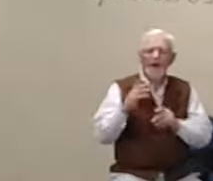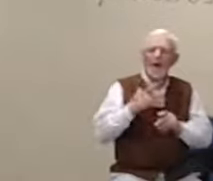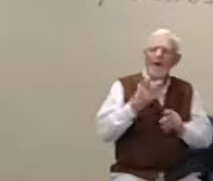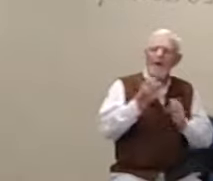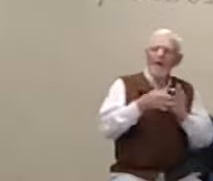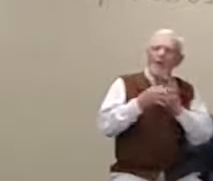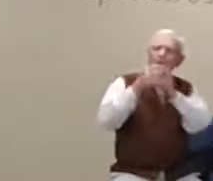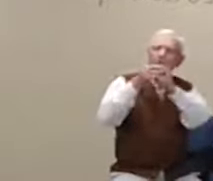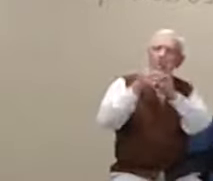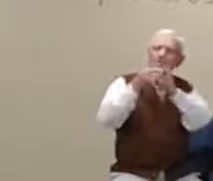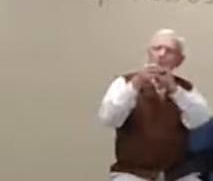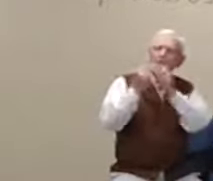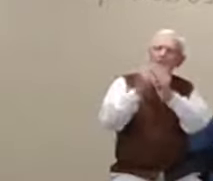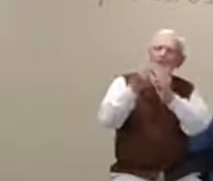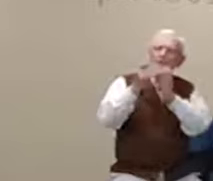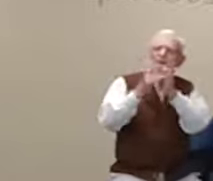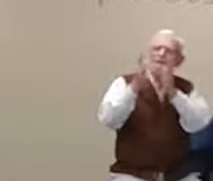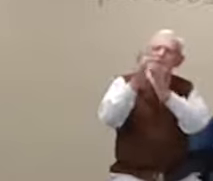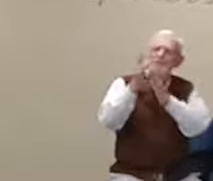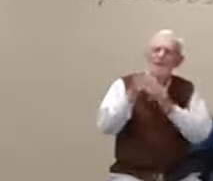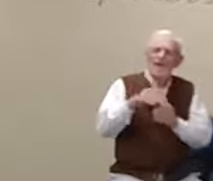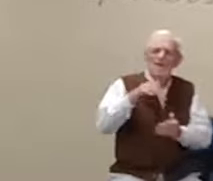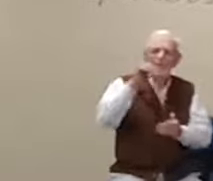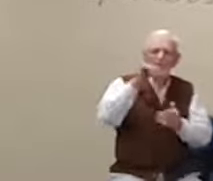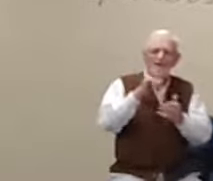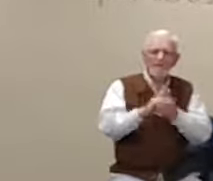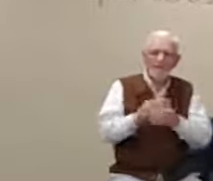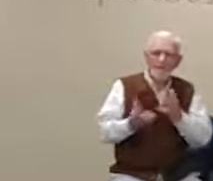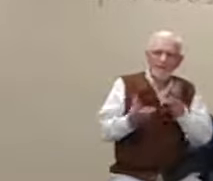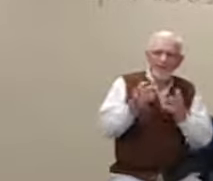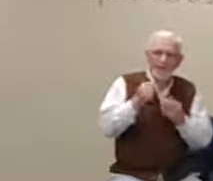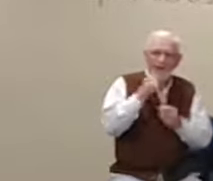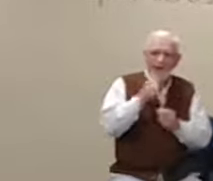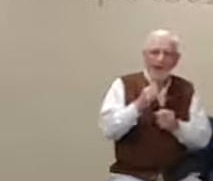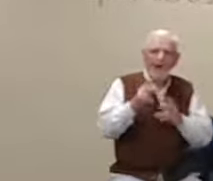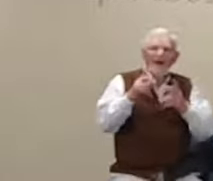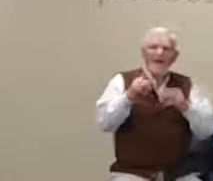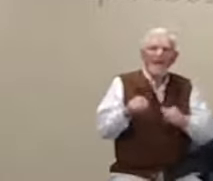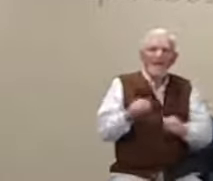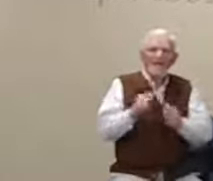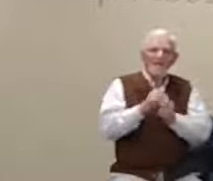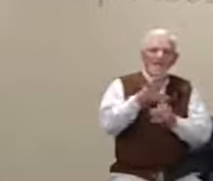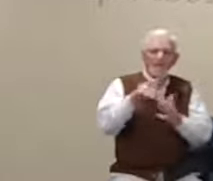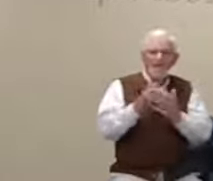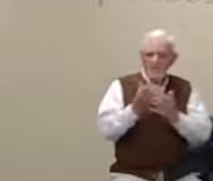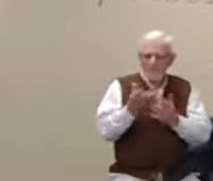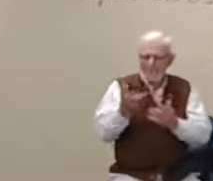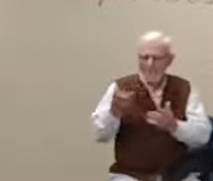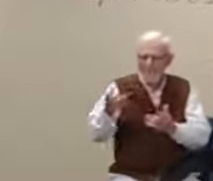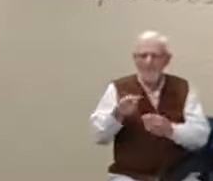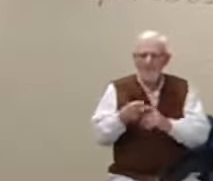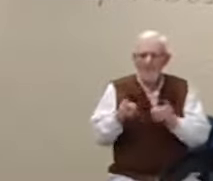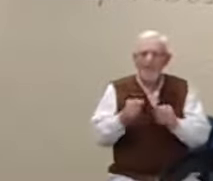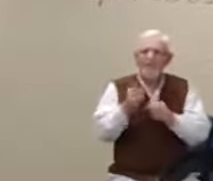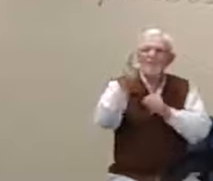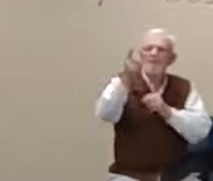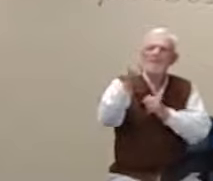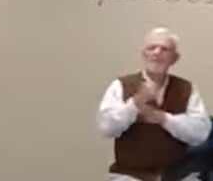Jesus Christ. Amen. And learn that, yeah, maybe I don't live up with all of these things, but look, He loves